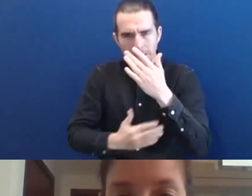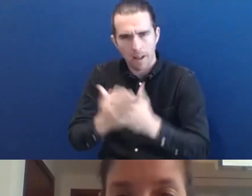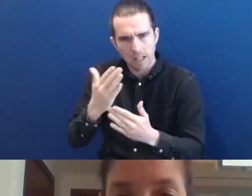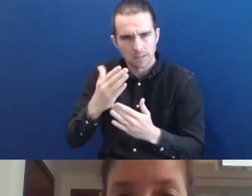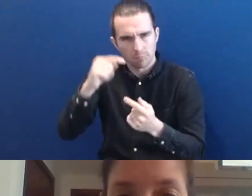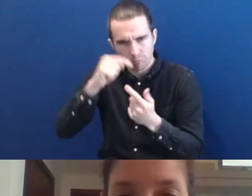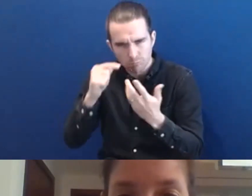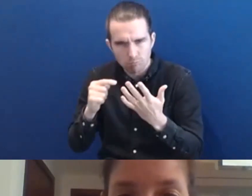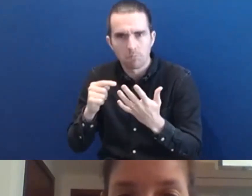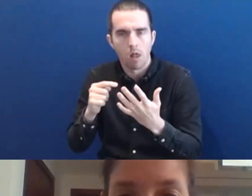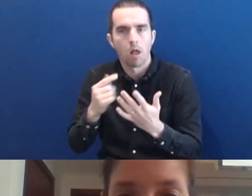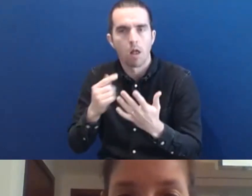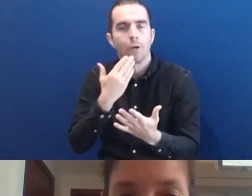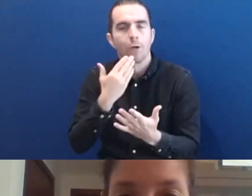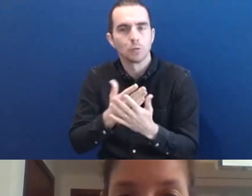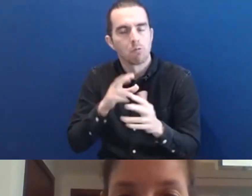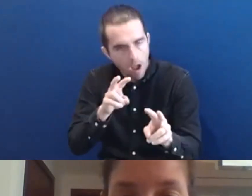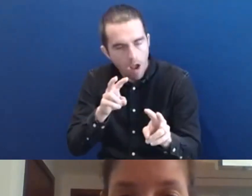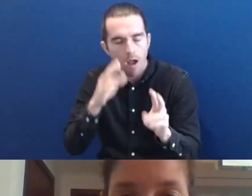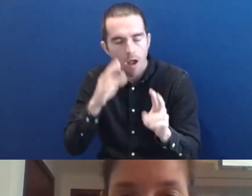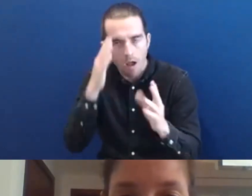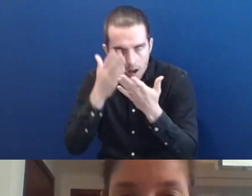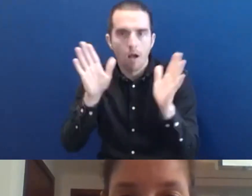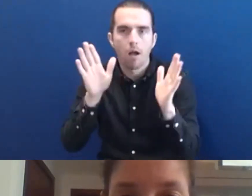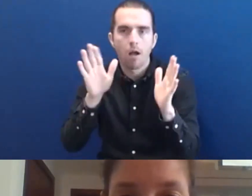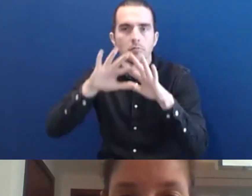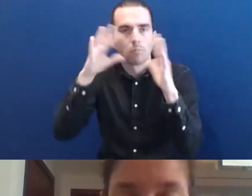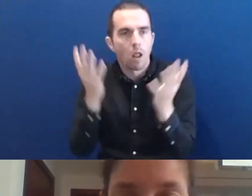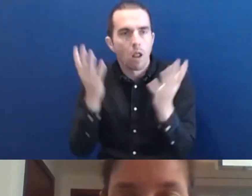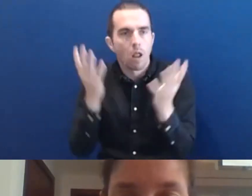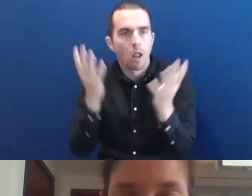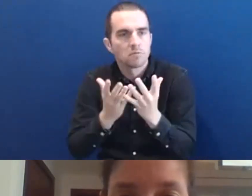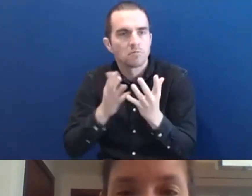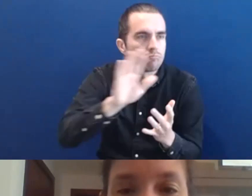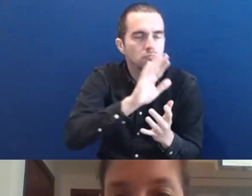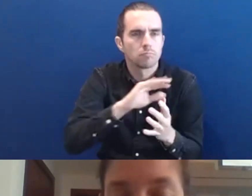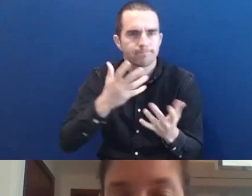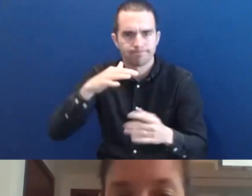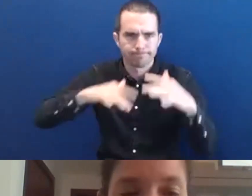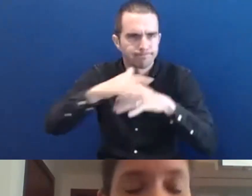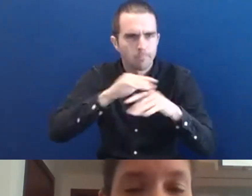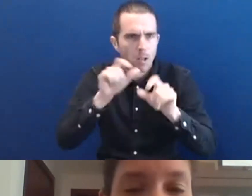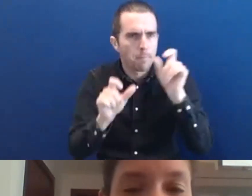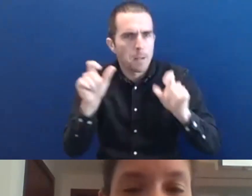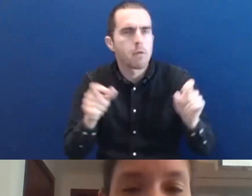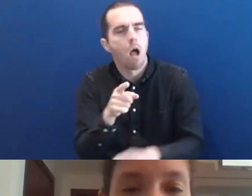in the comment, thanks for the very nice pictures in the presentations to reflect that. So thanks a